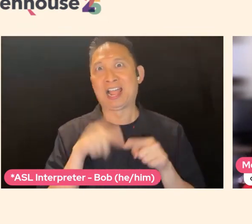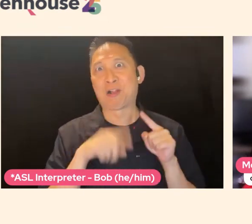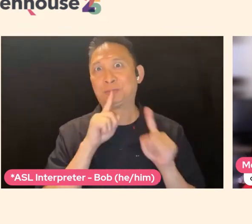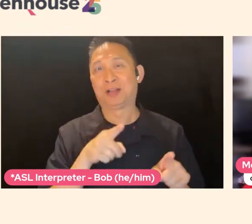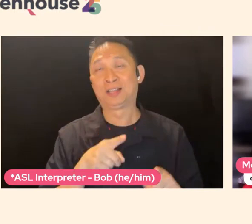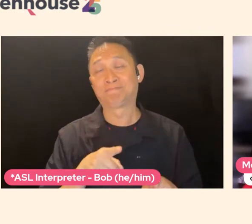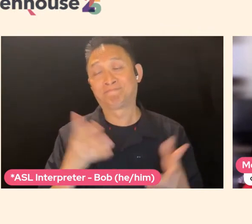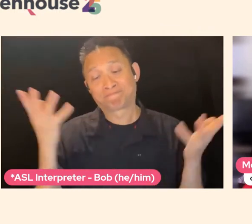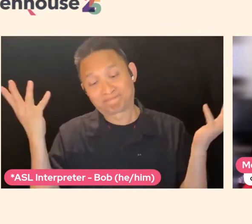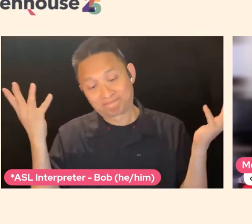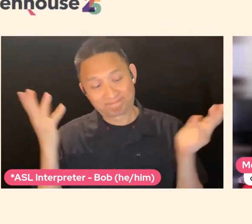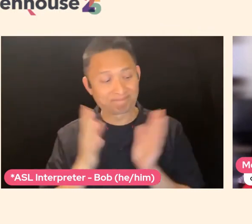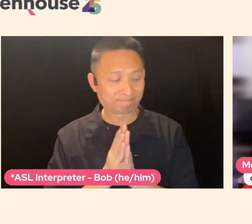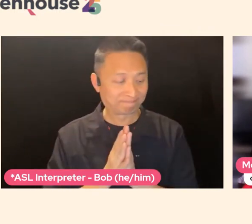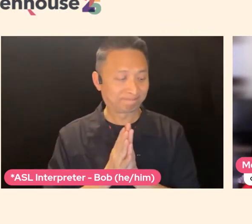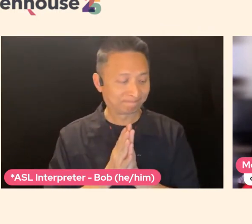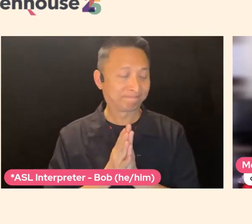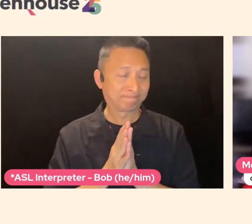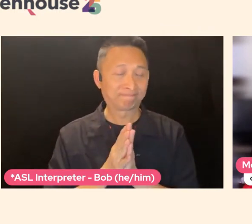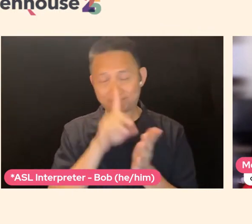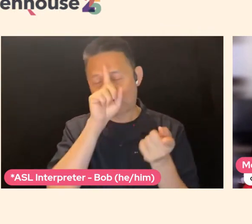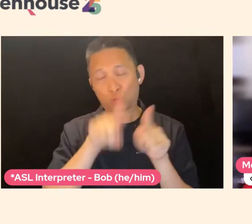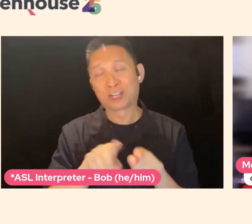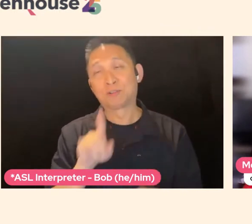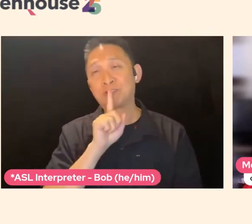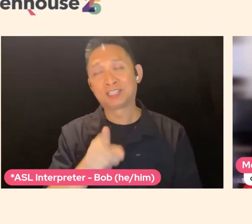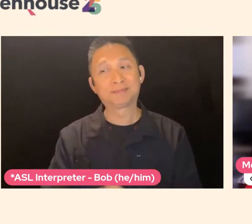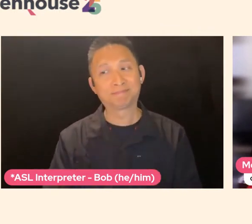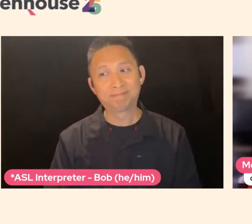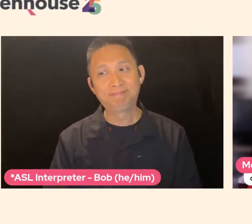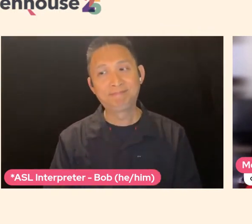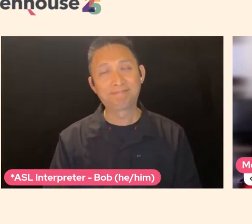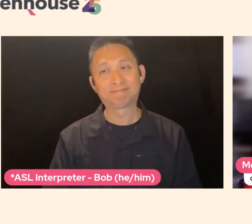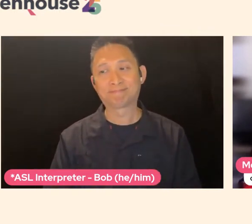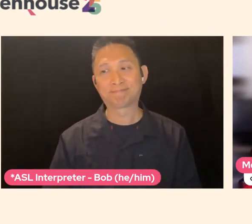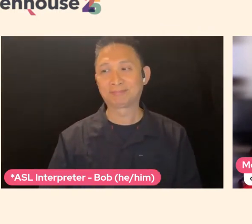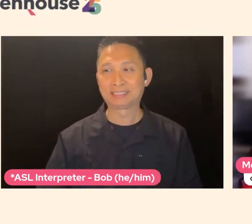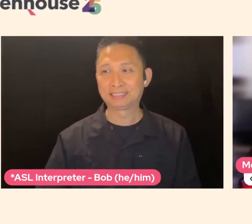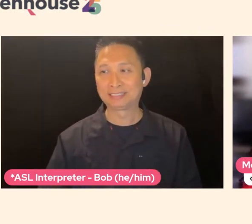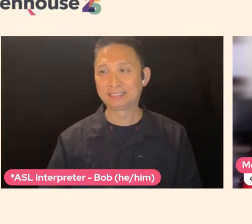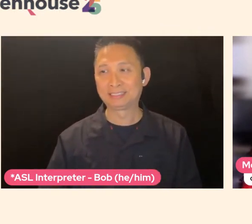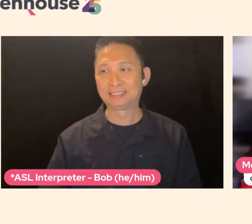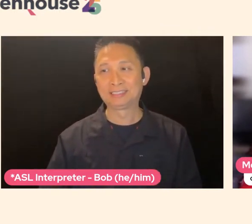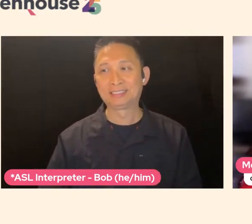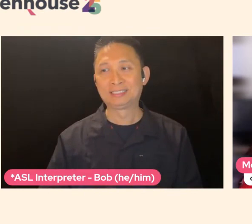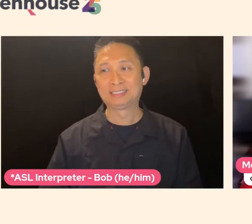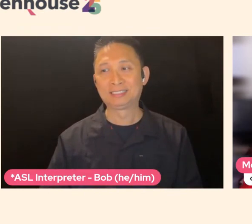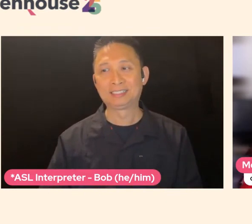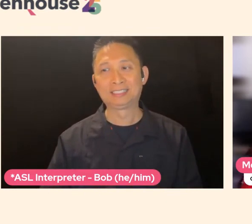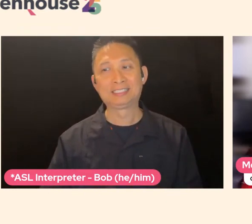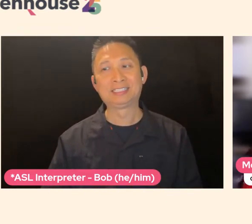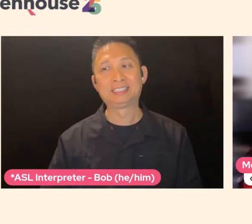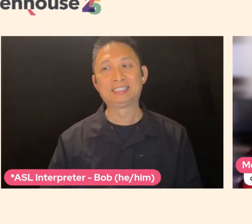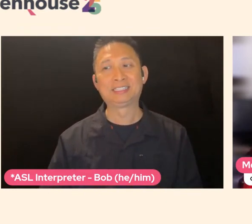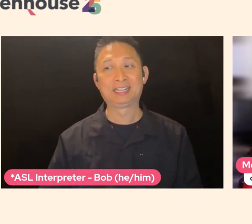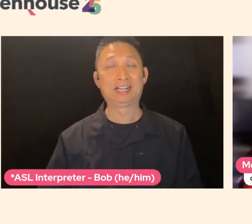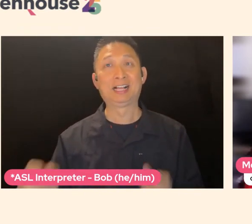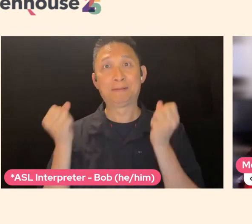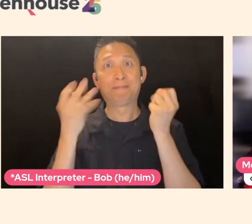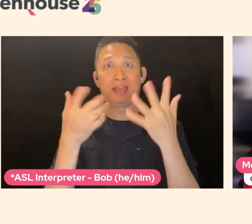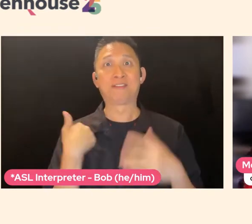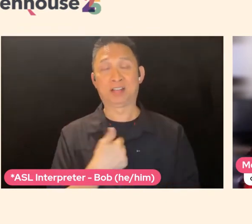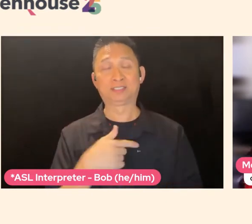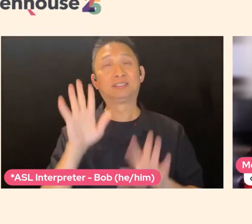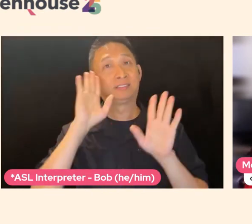um, Yes, I agree. I think, frankly, a lot of us, ourselves included, like I'm in San